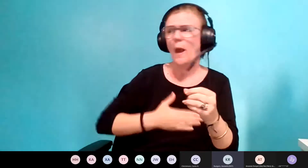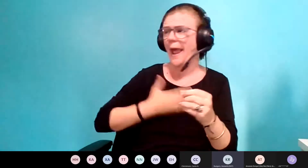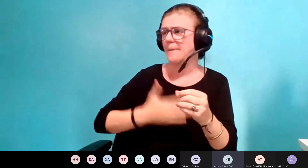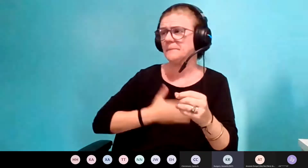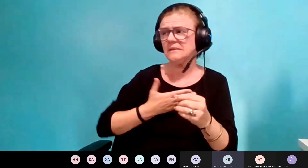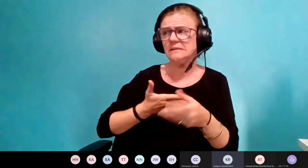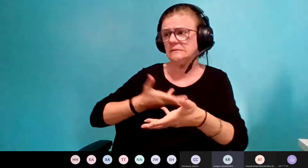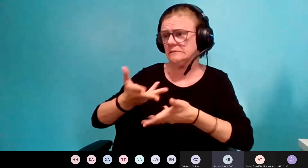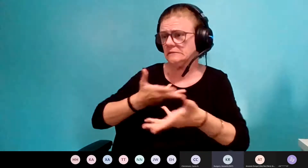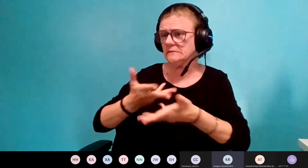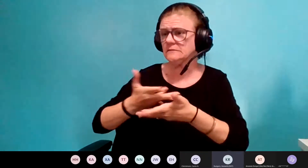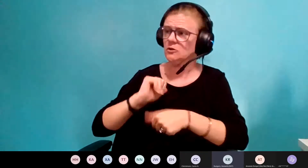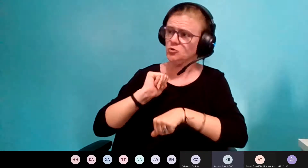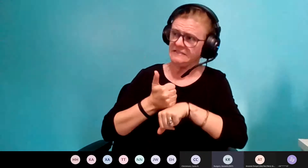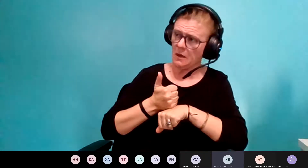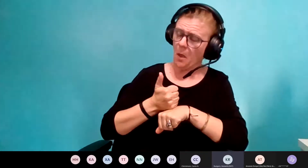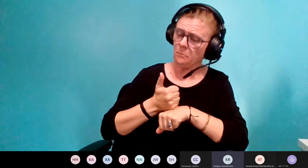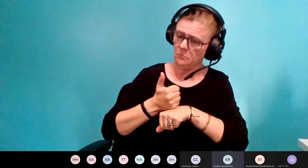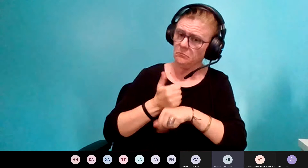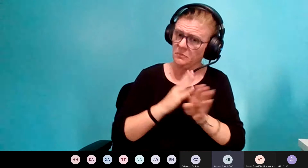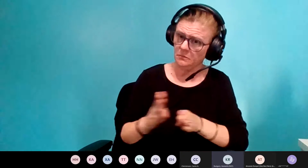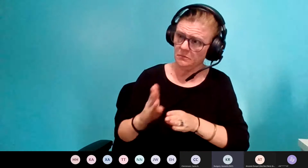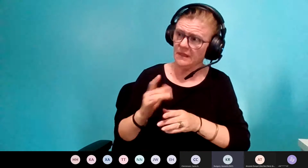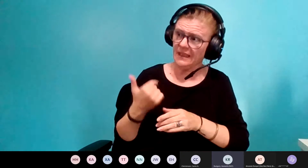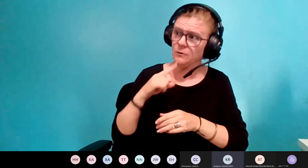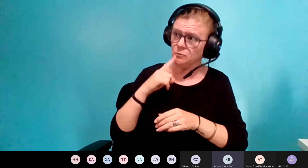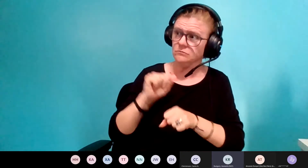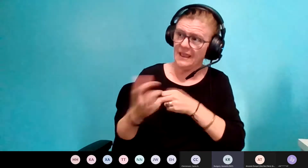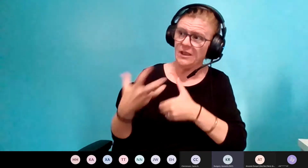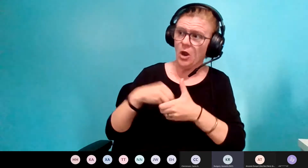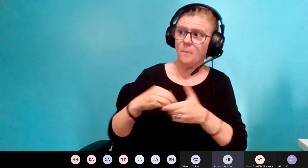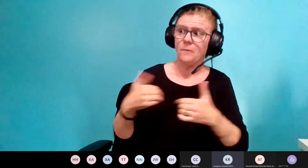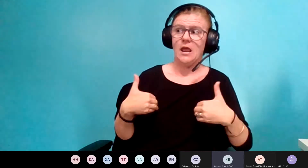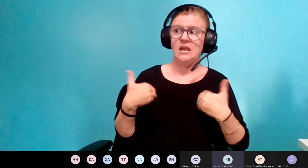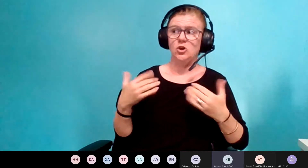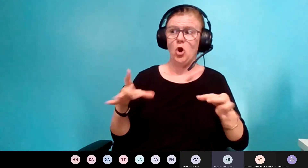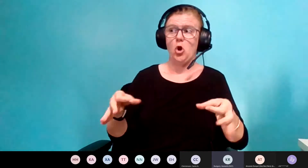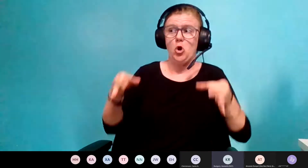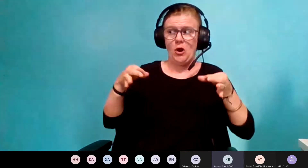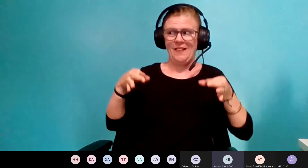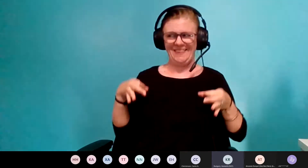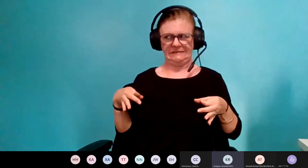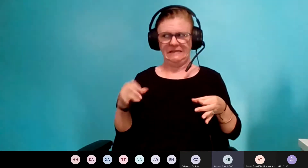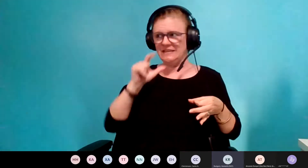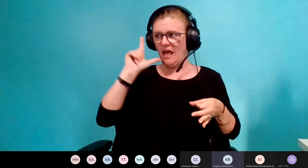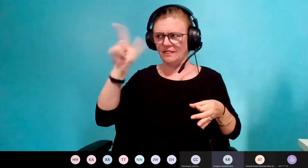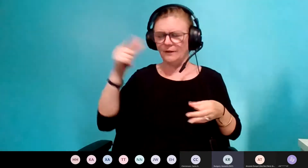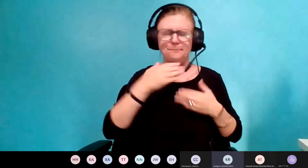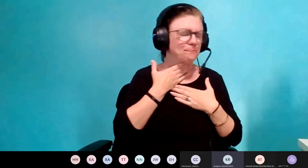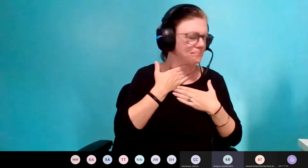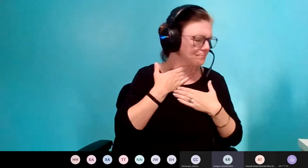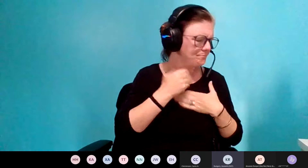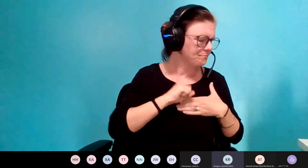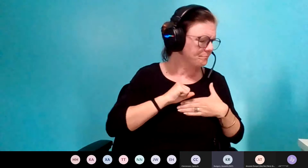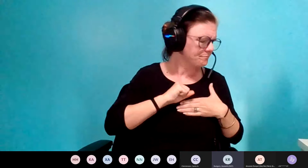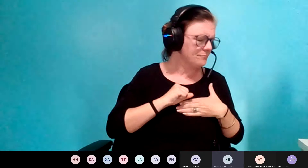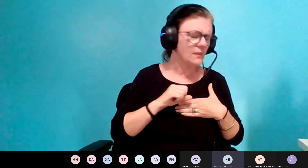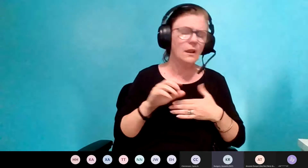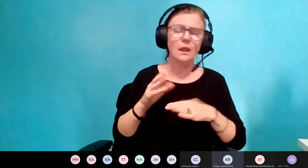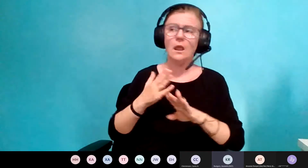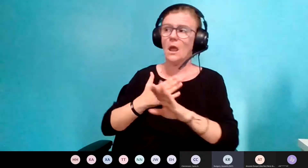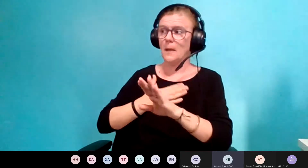lay that groundwork so that it gets incorporated early. So, excuse me,